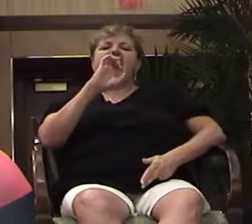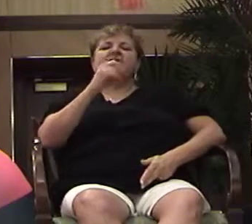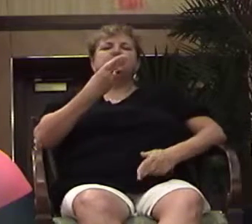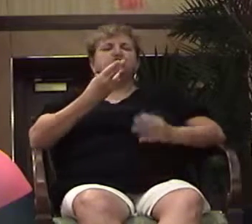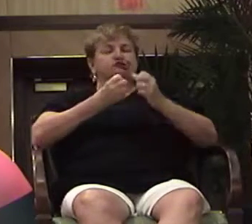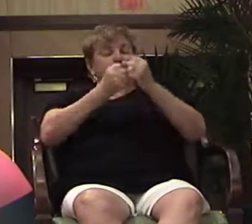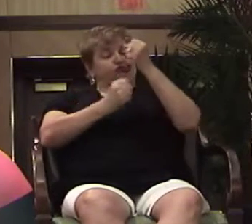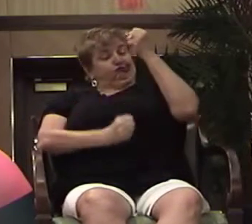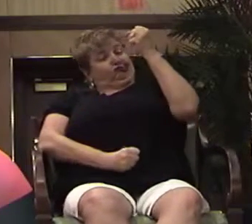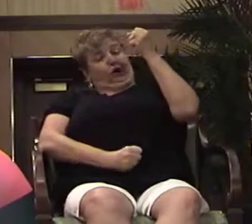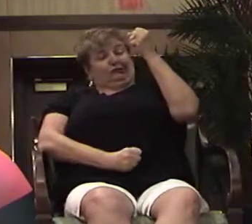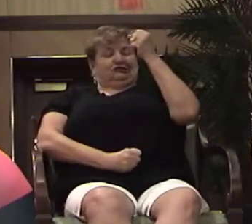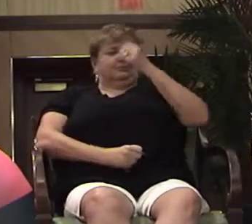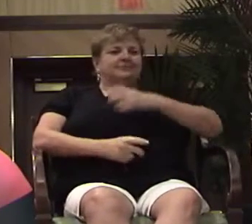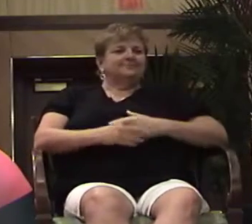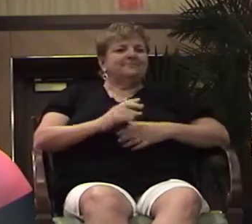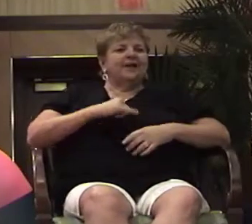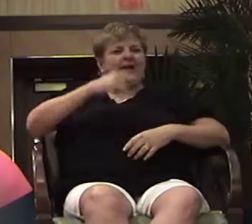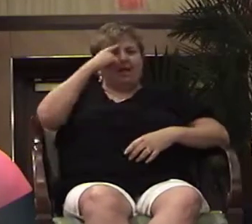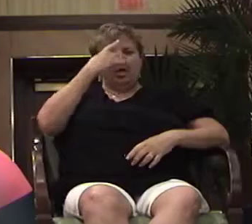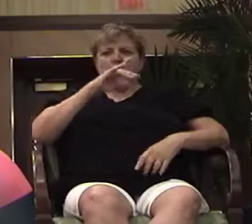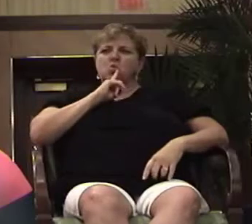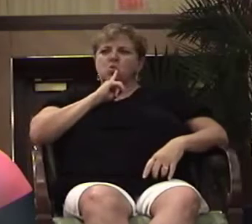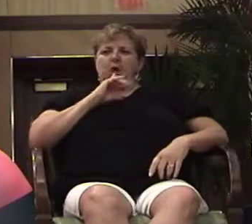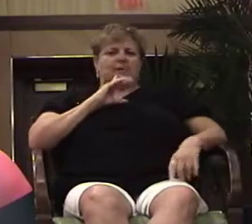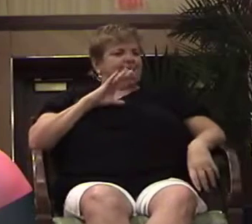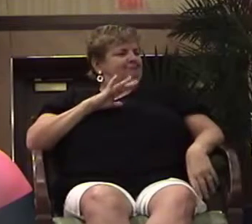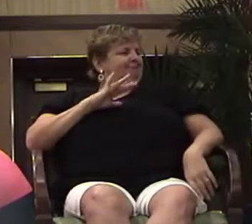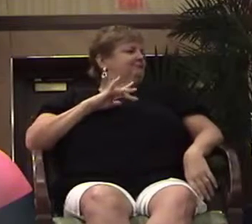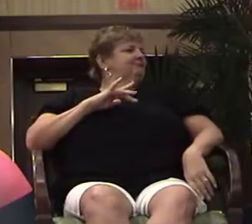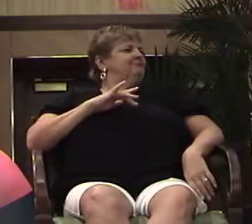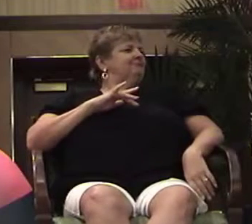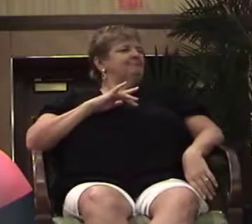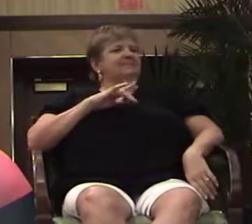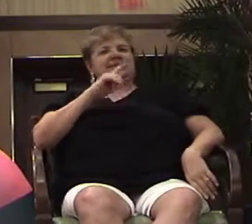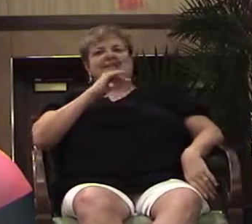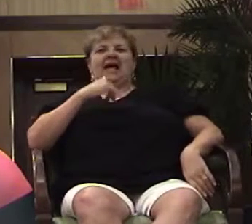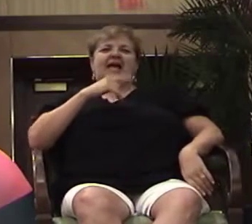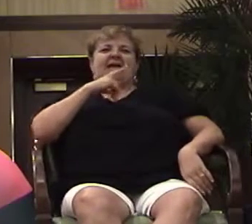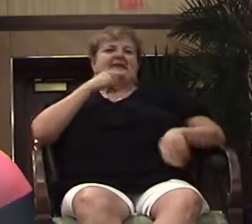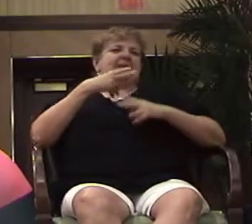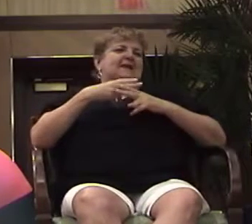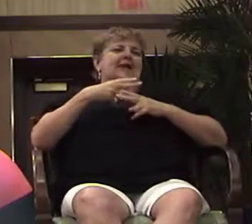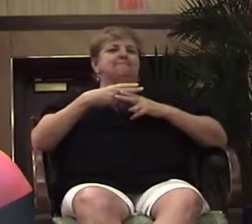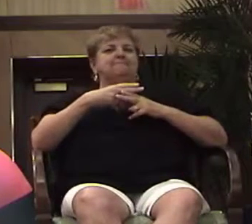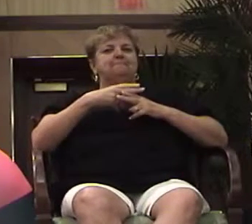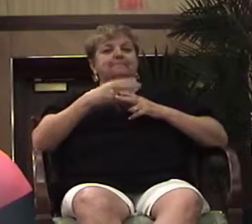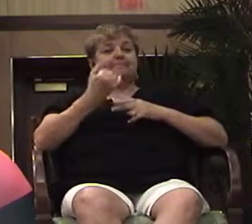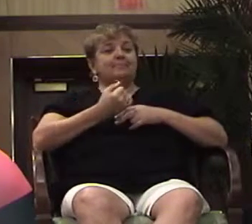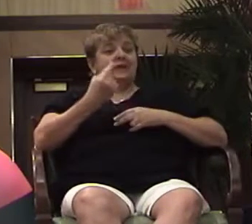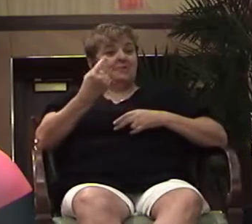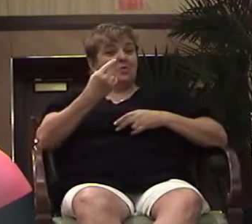And I thought I was something else because I had the nickname, and everybody knew who I